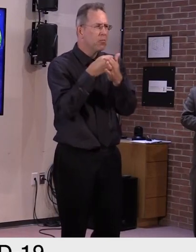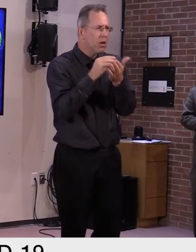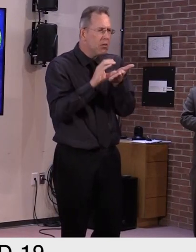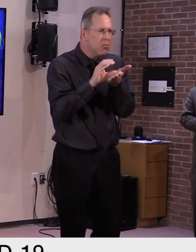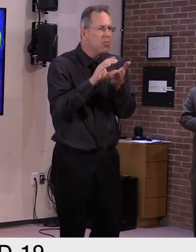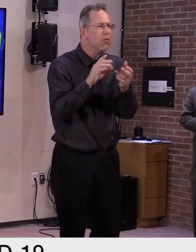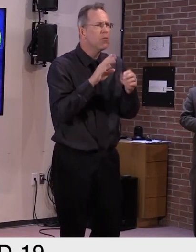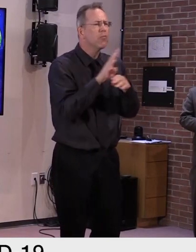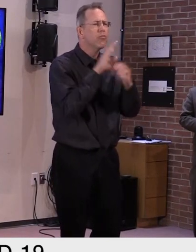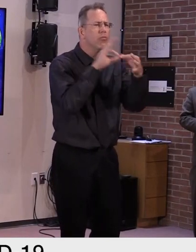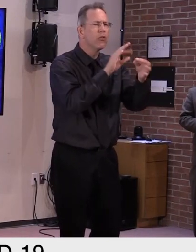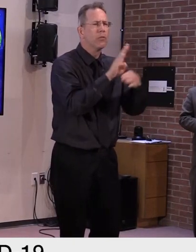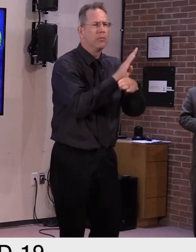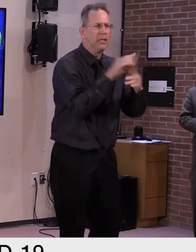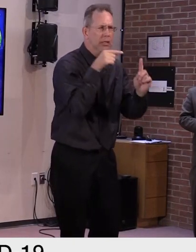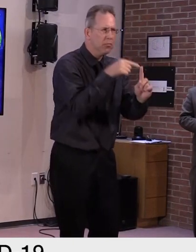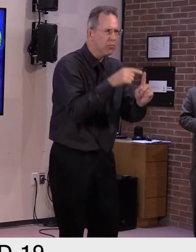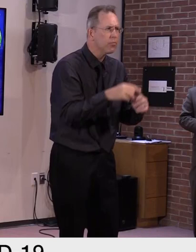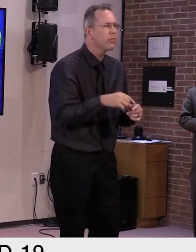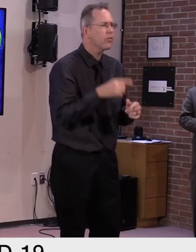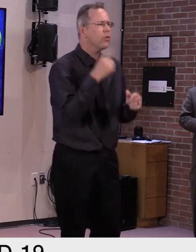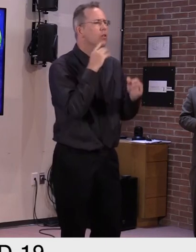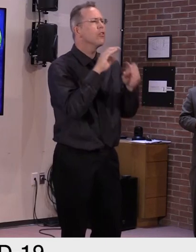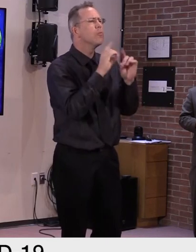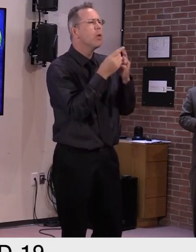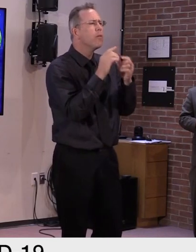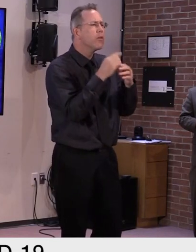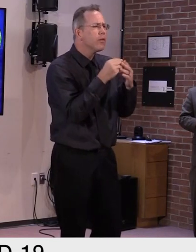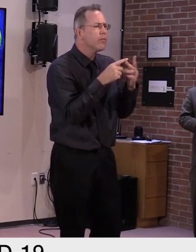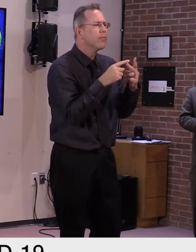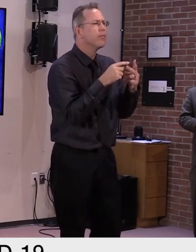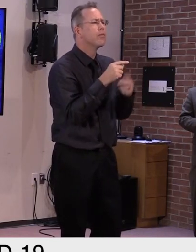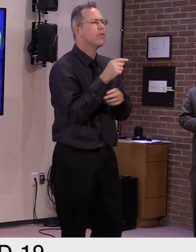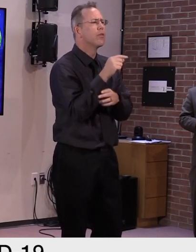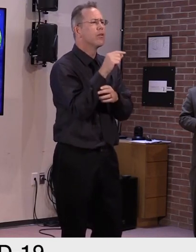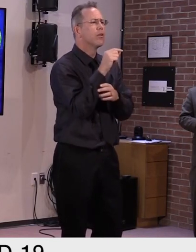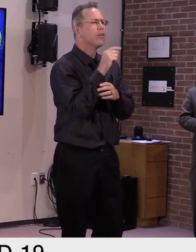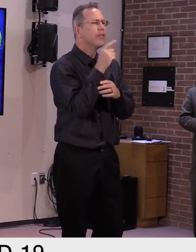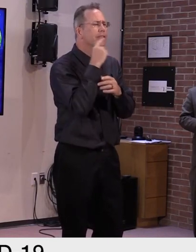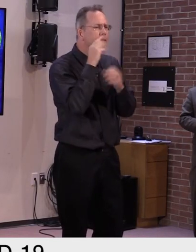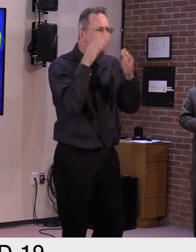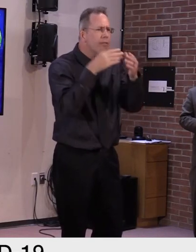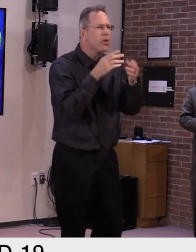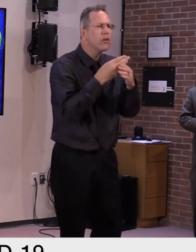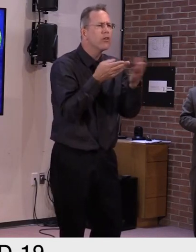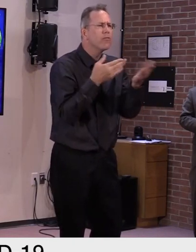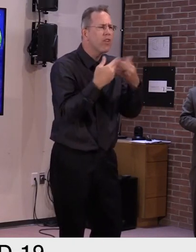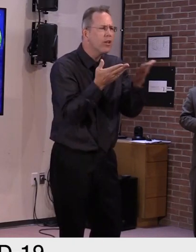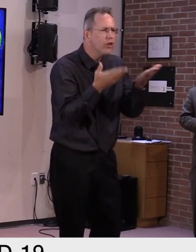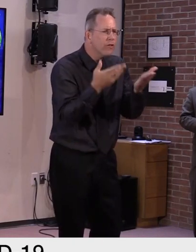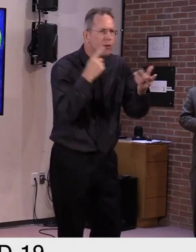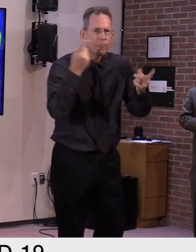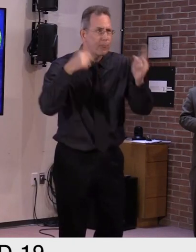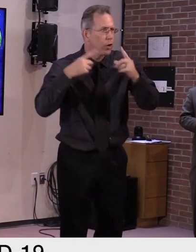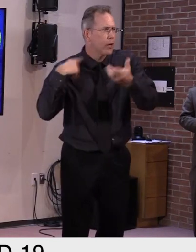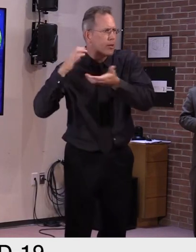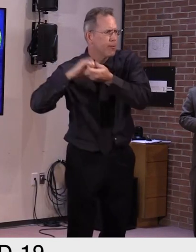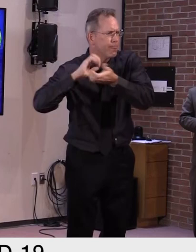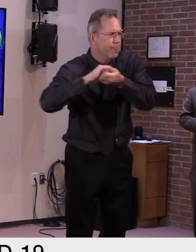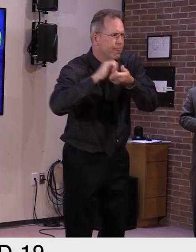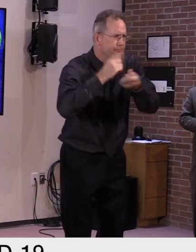Agency of Digital Services have been working diligently over the last several weeks since Act 154 came